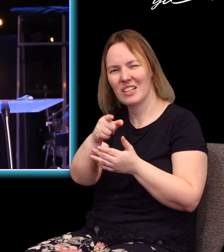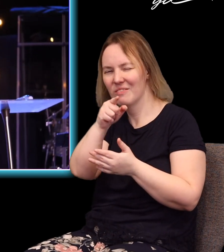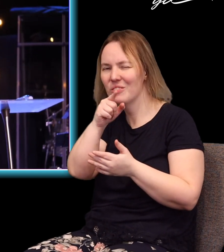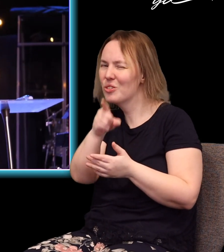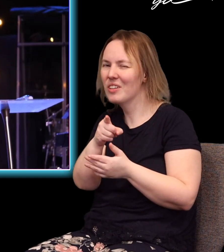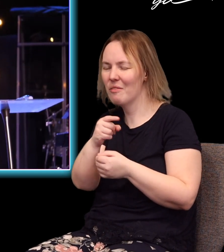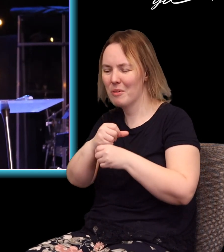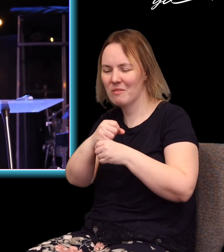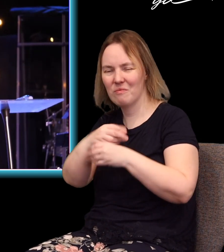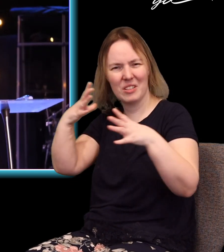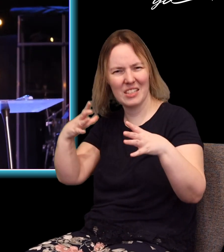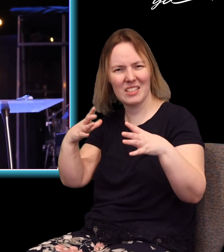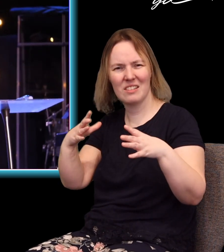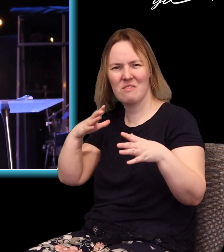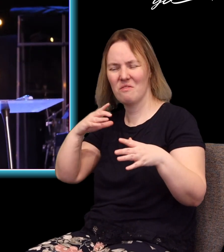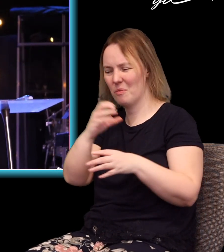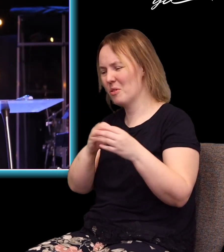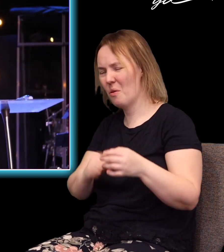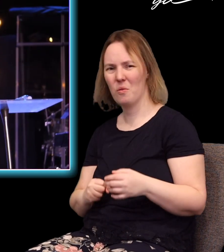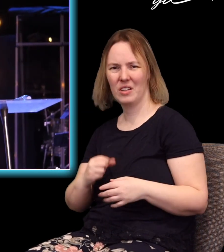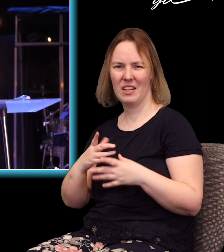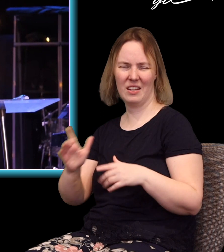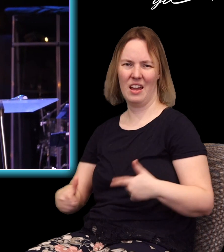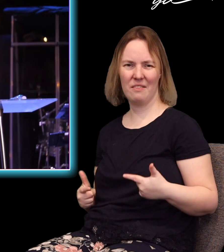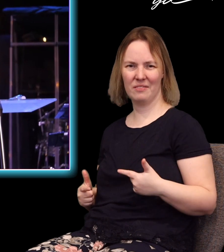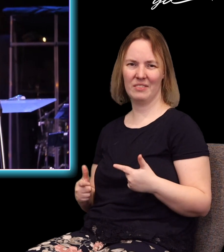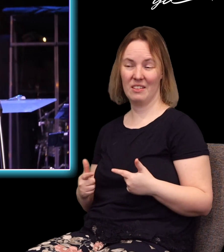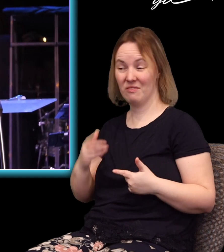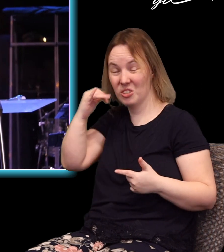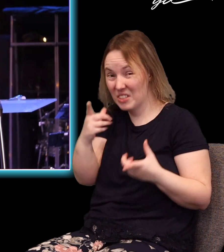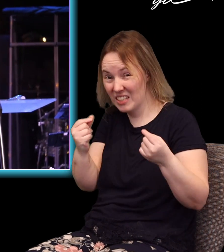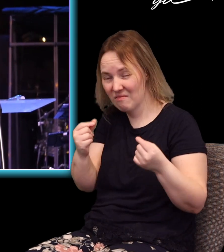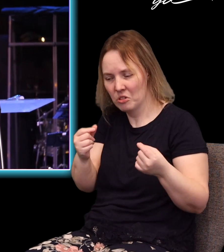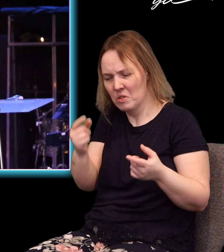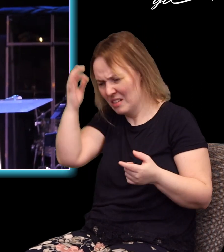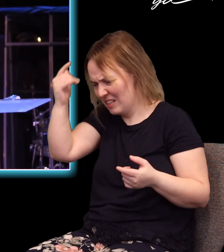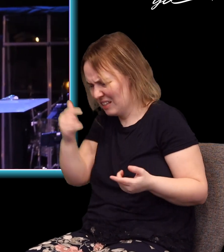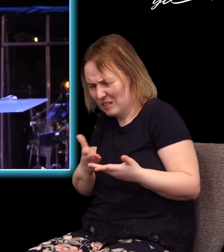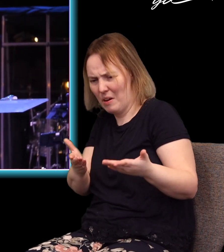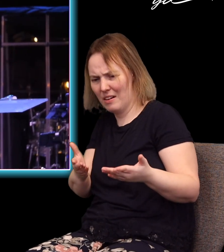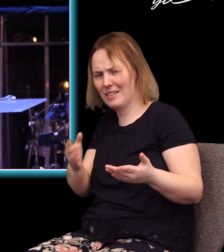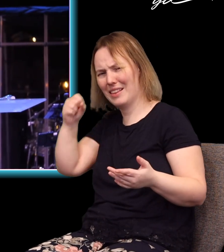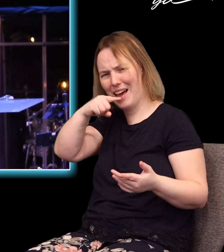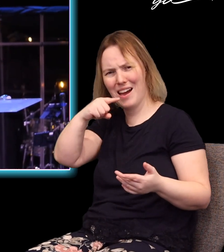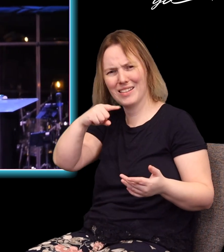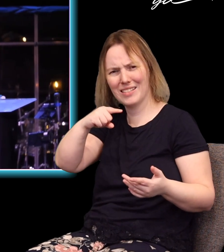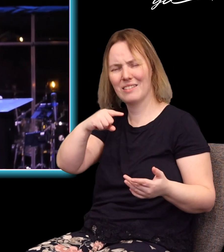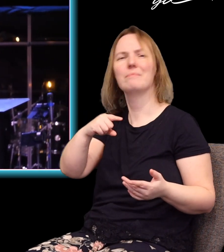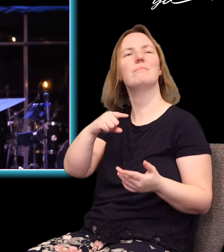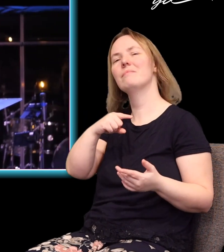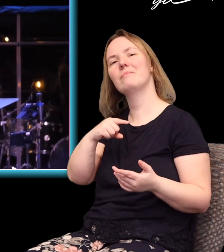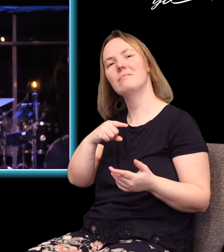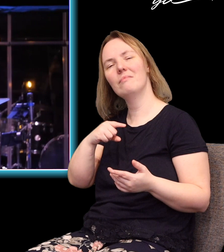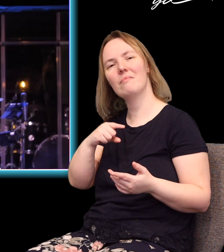been released from your old life. Because if you did, you wouldn't be thinking this way. If you did, this wouldn't happen. Whatever the case may be, he lies to us all in the same